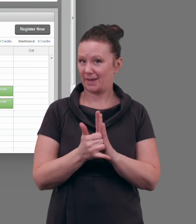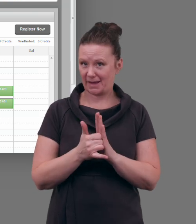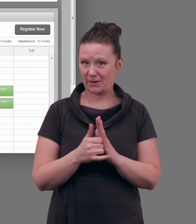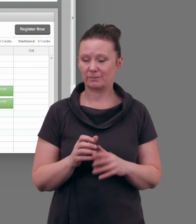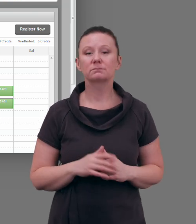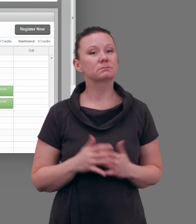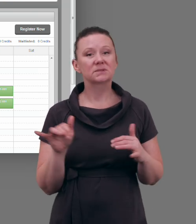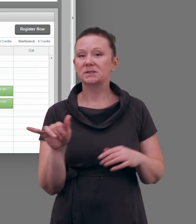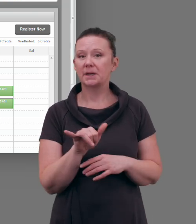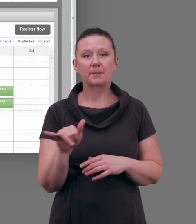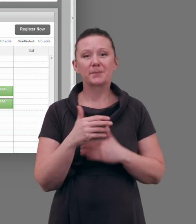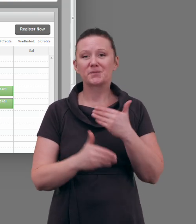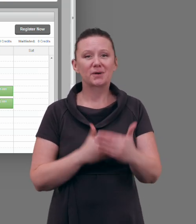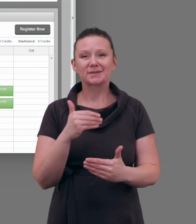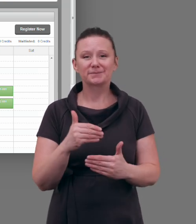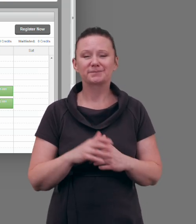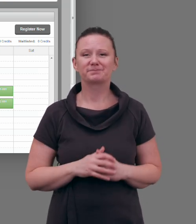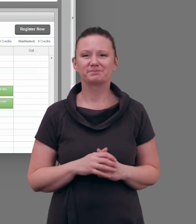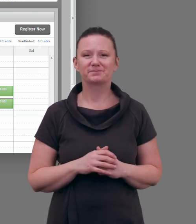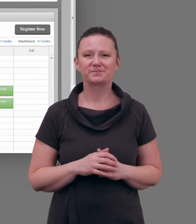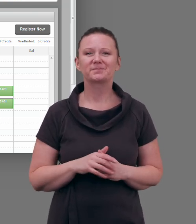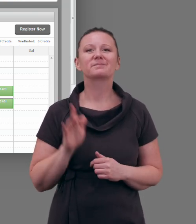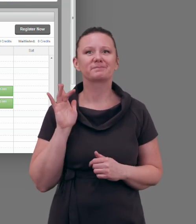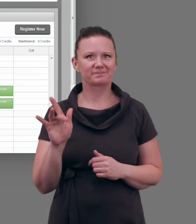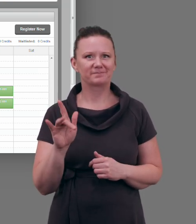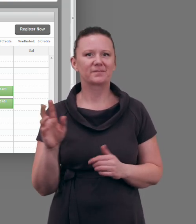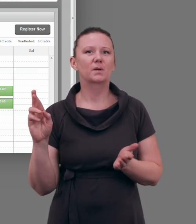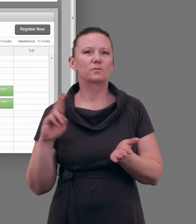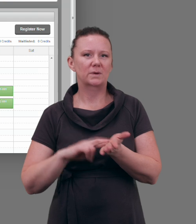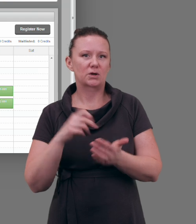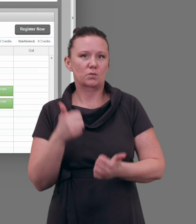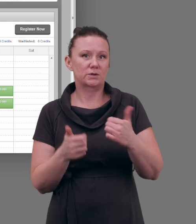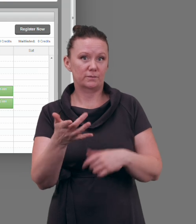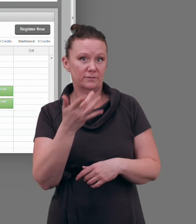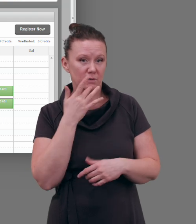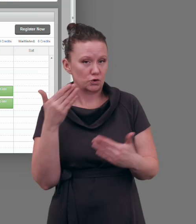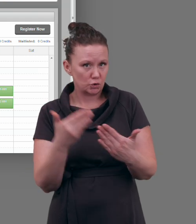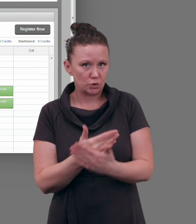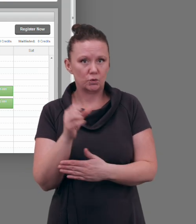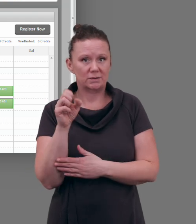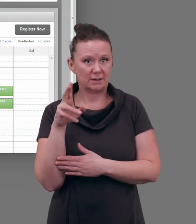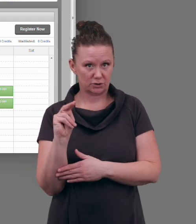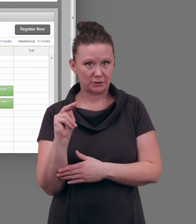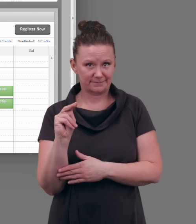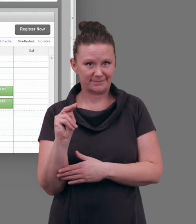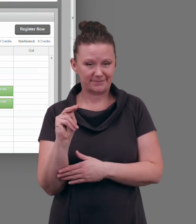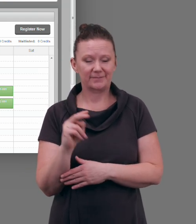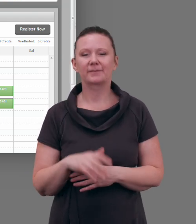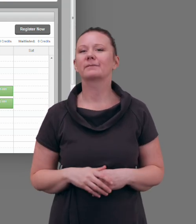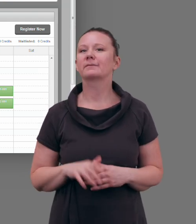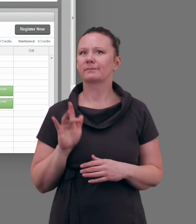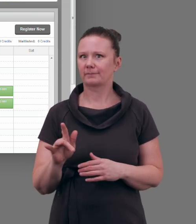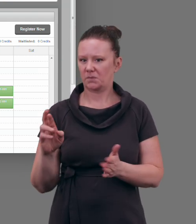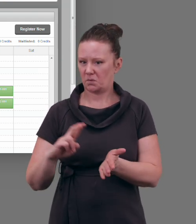as mentioned earlier. Click the registration button on the section you want to register in. After you are registered in that section, click